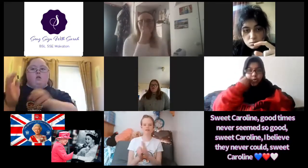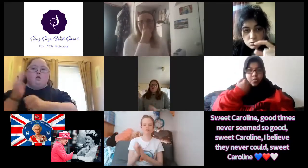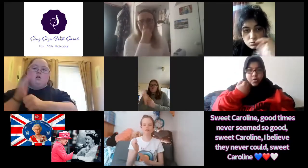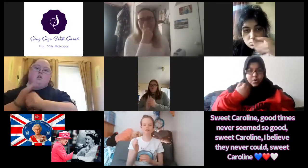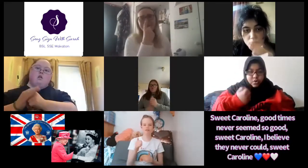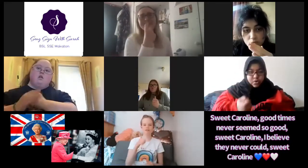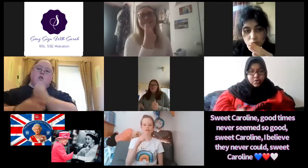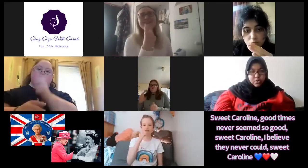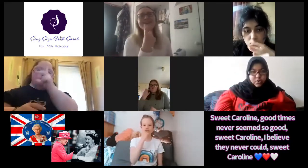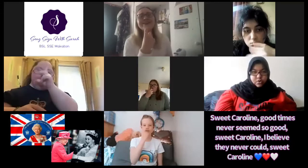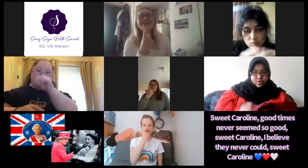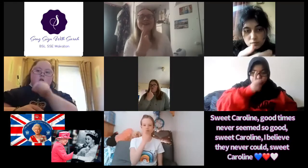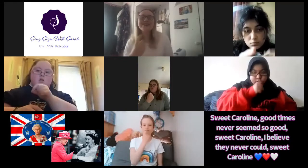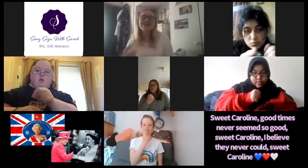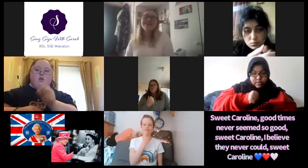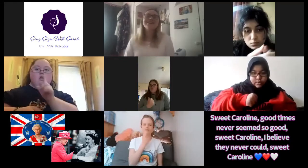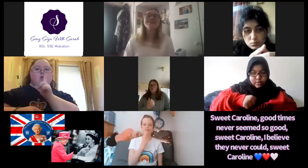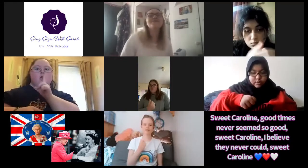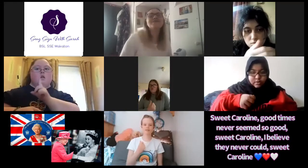could